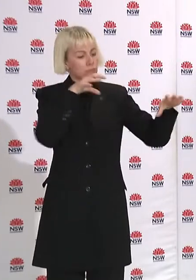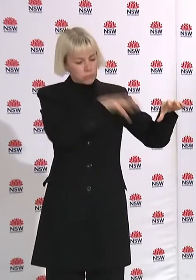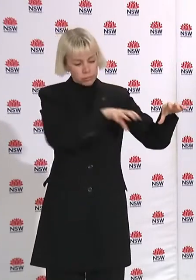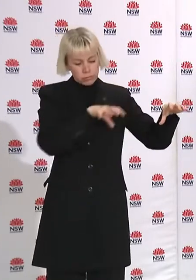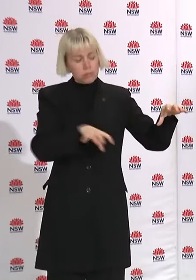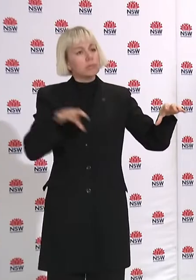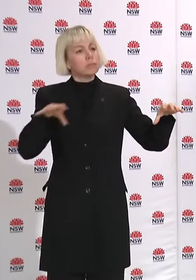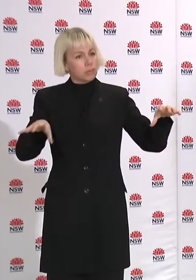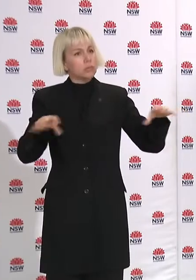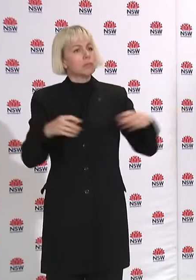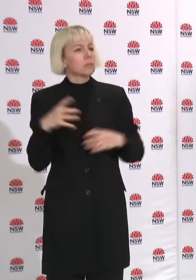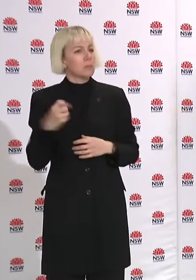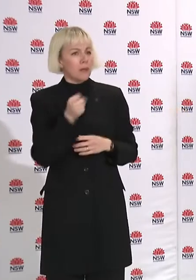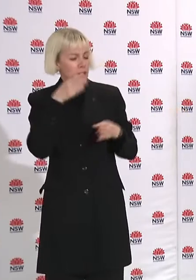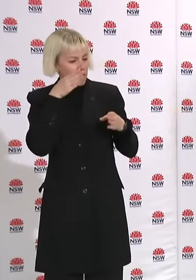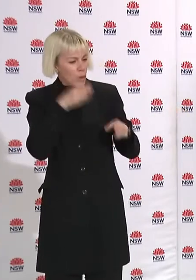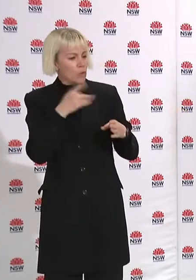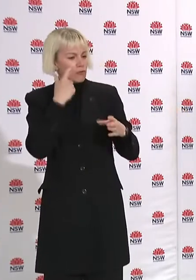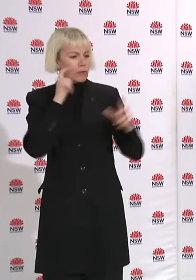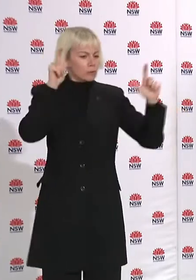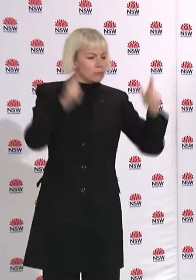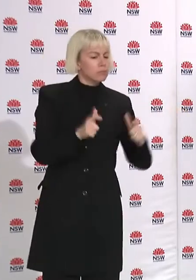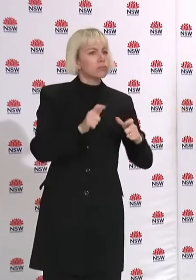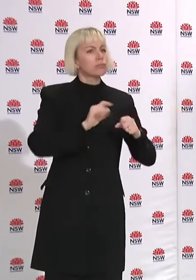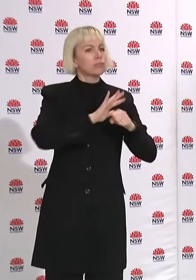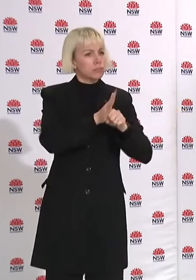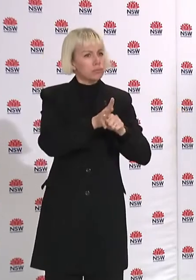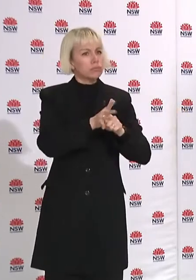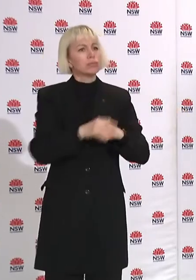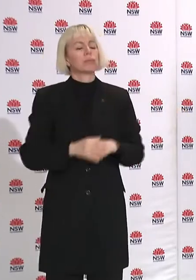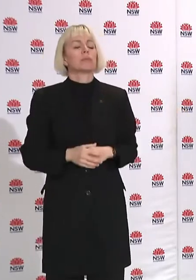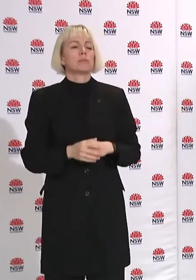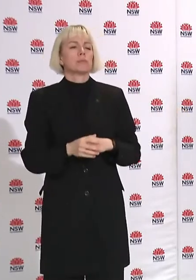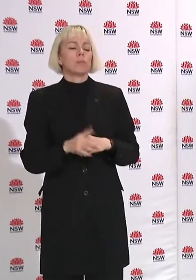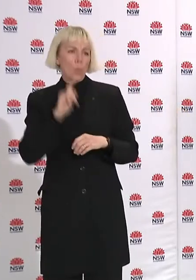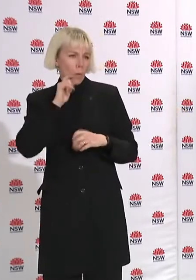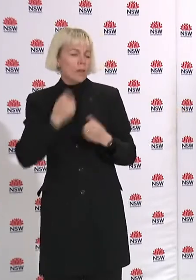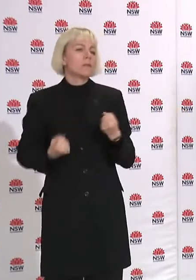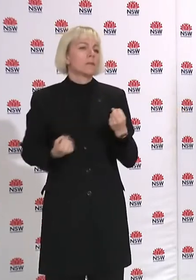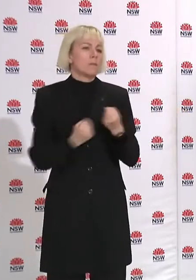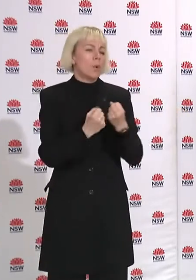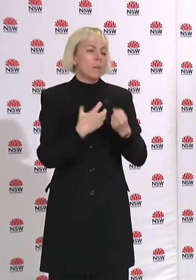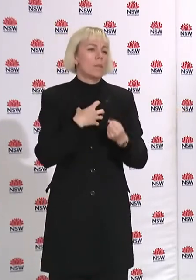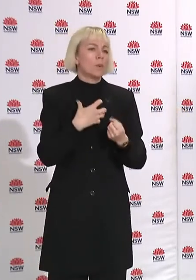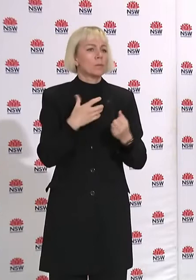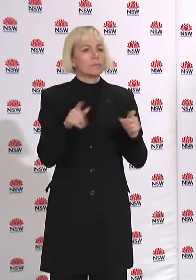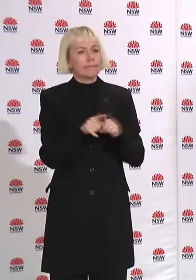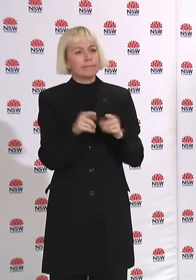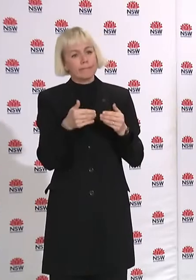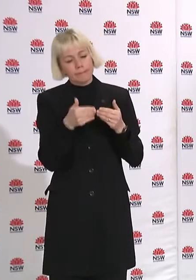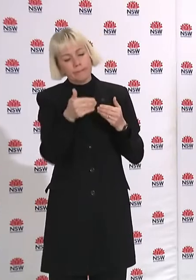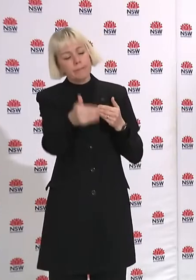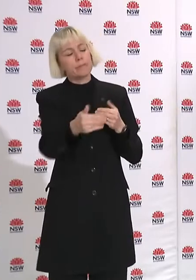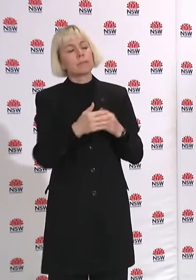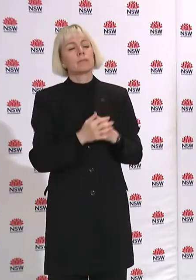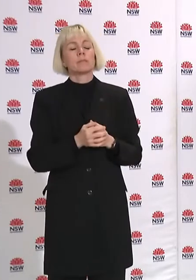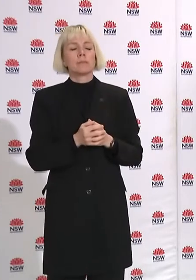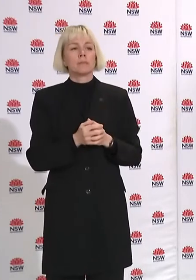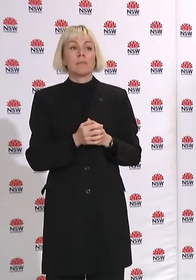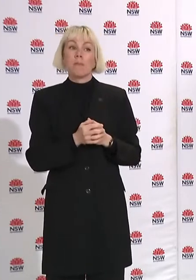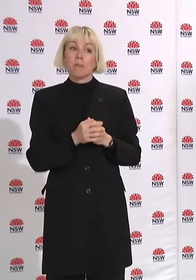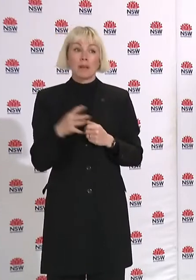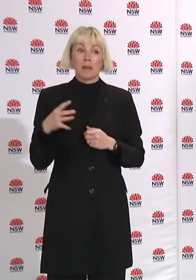there. But there is no doubt that we believe very strongly that we need to refocus the national strategy on